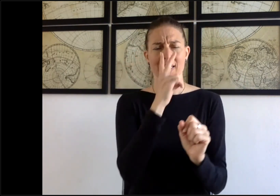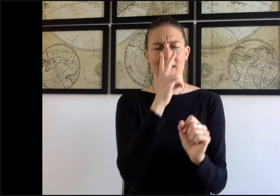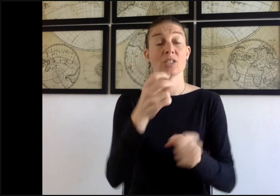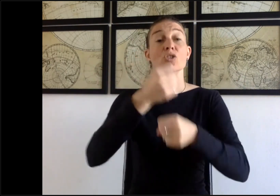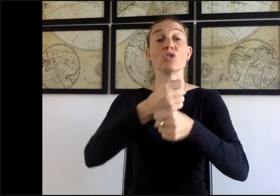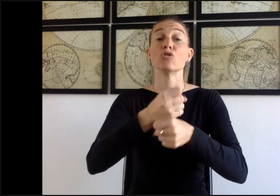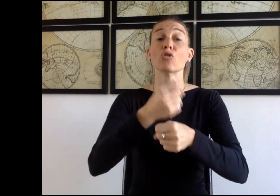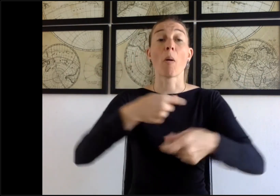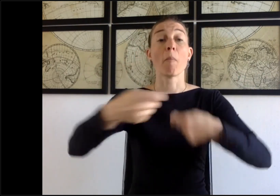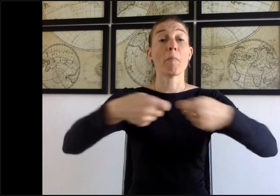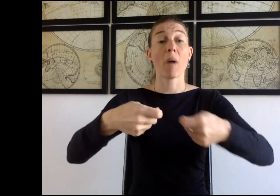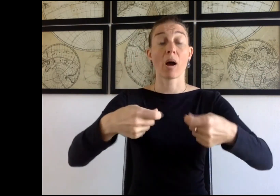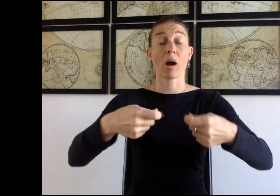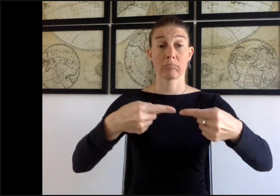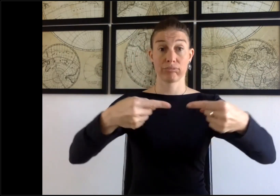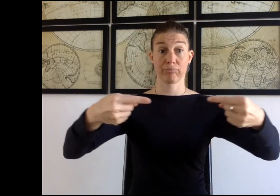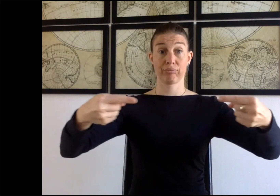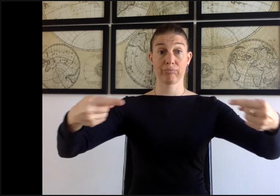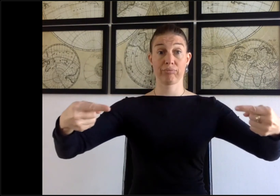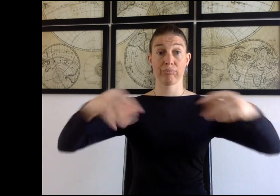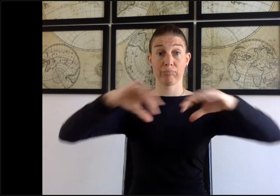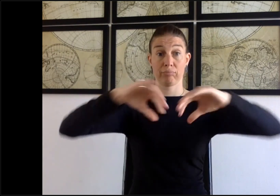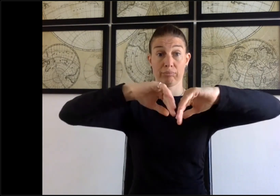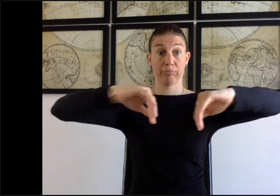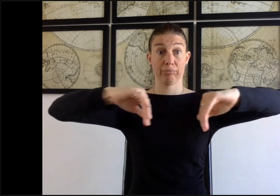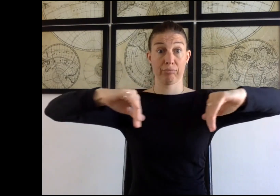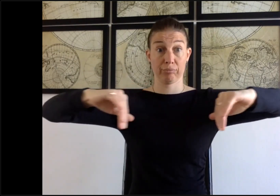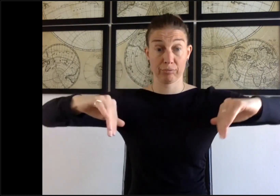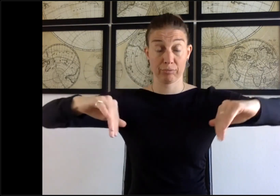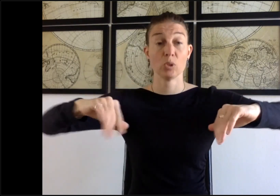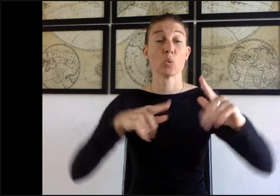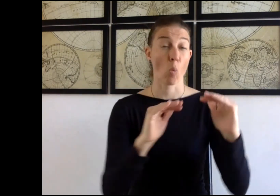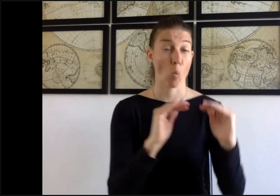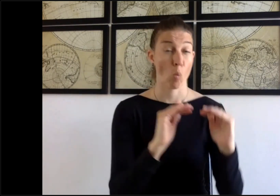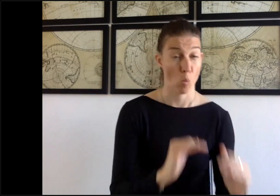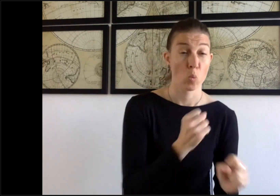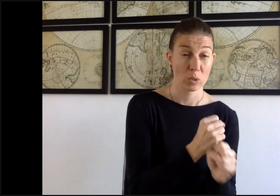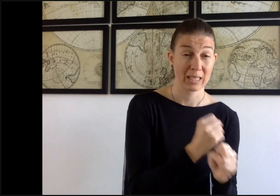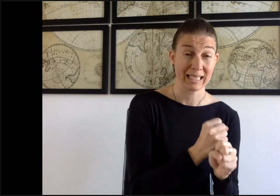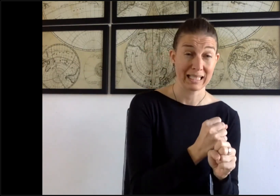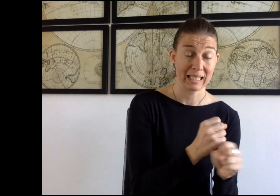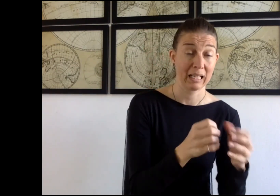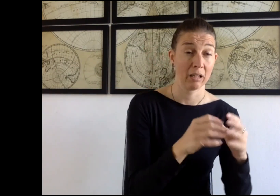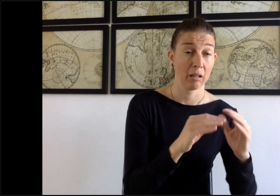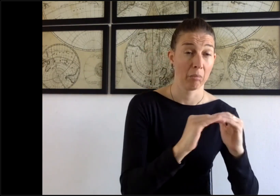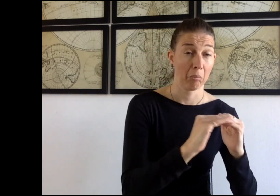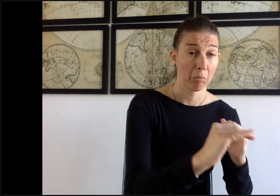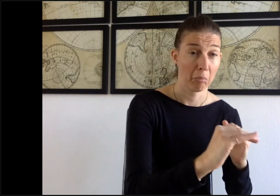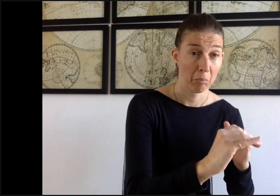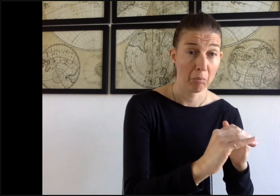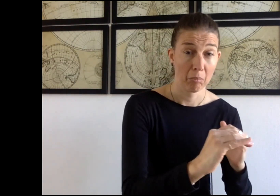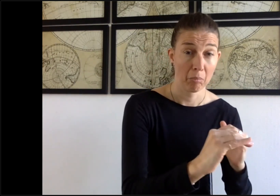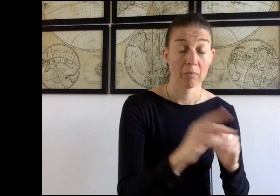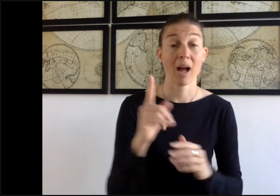middle, not growing as fast as high-skilled jobs, which is on the one hand good news, but also low-skilled jobs, which are growing faster.